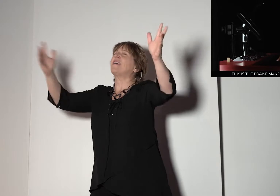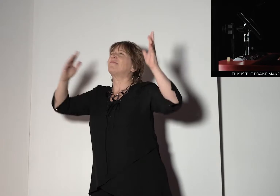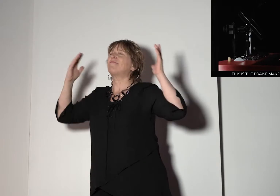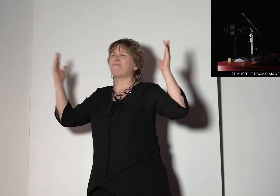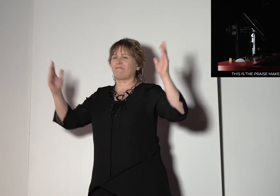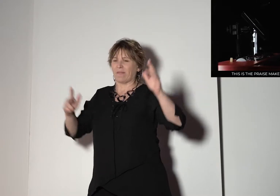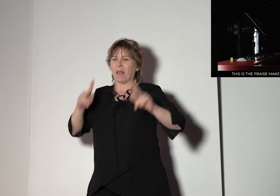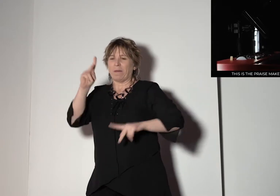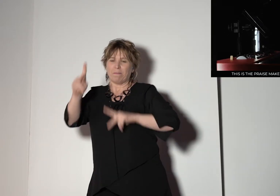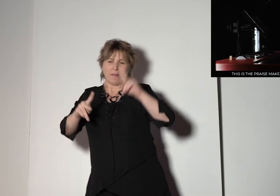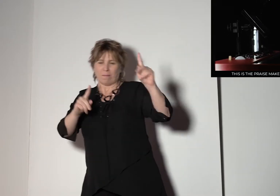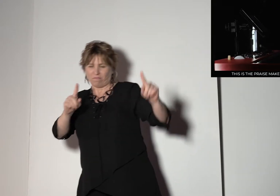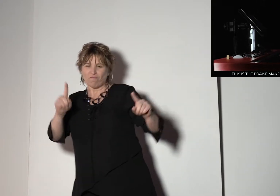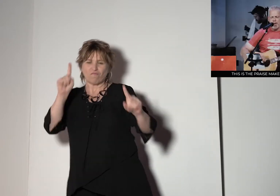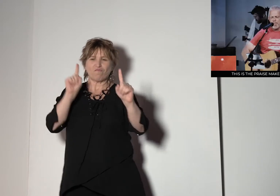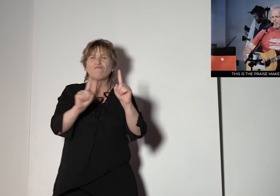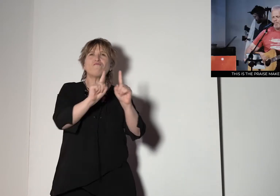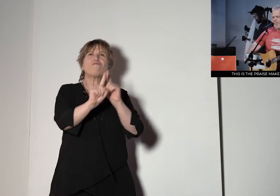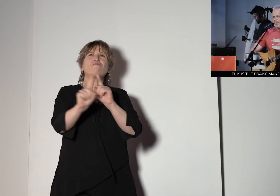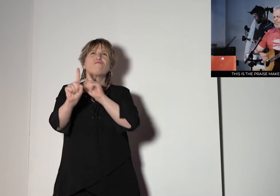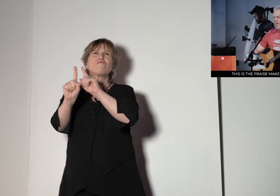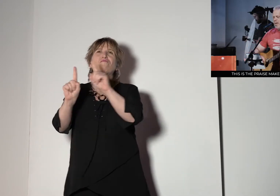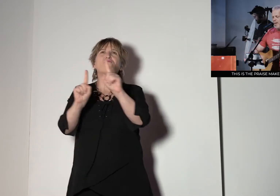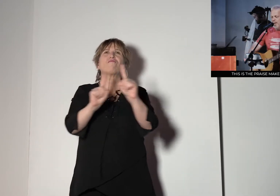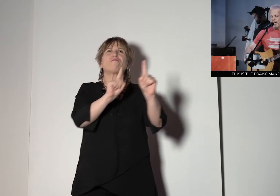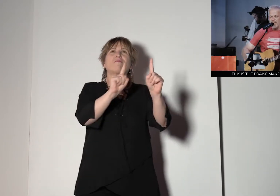Praise making dead men walk again.